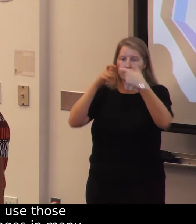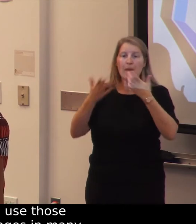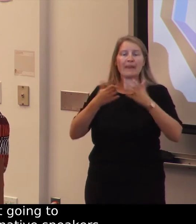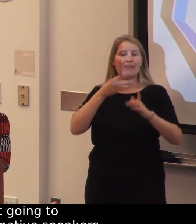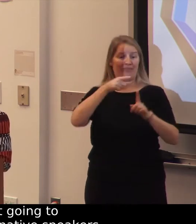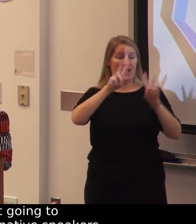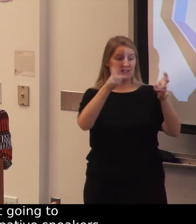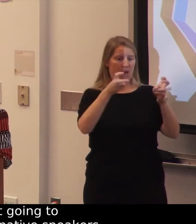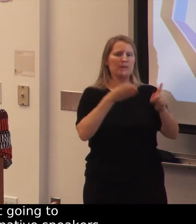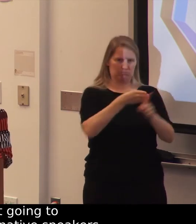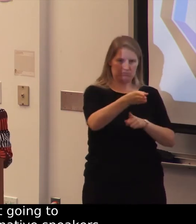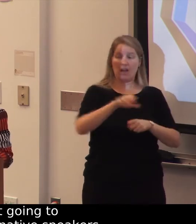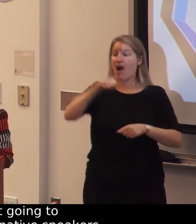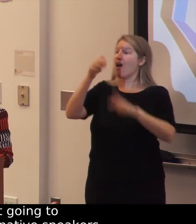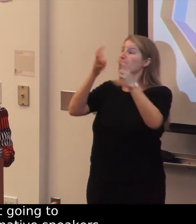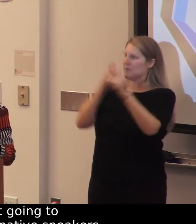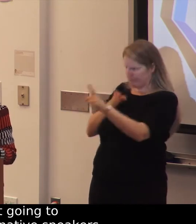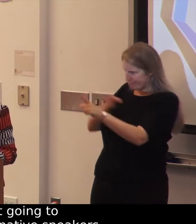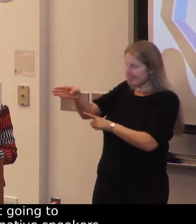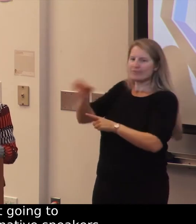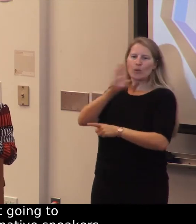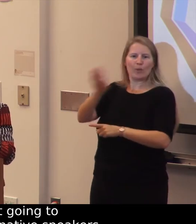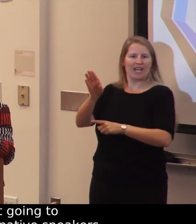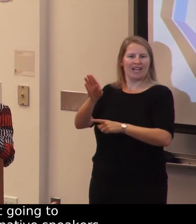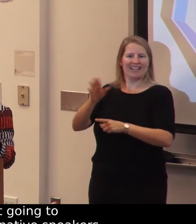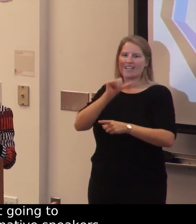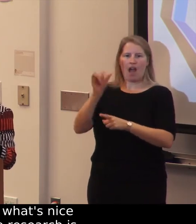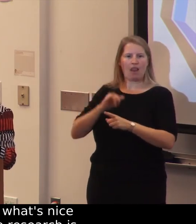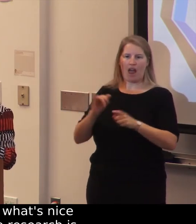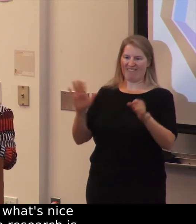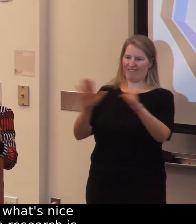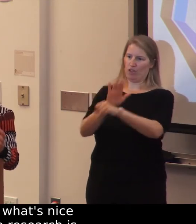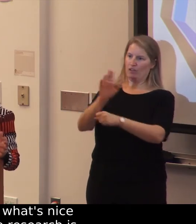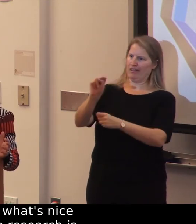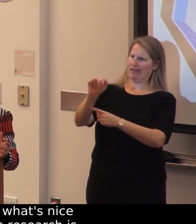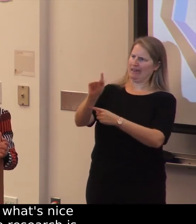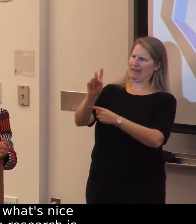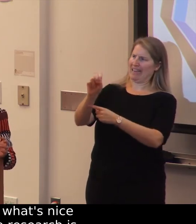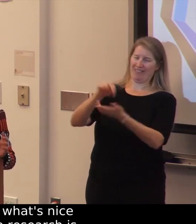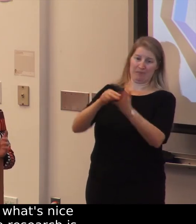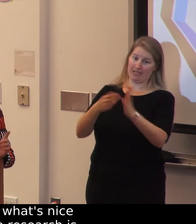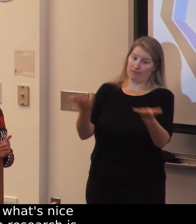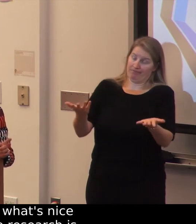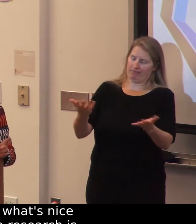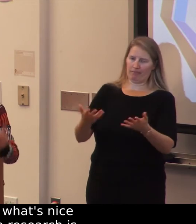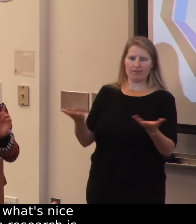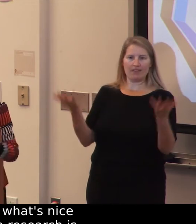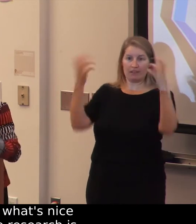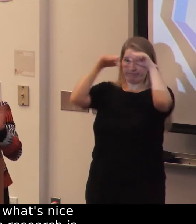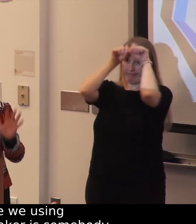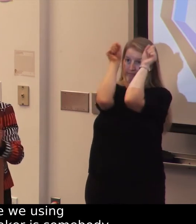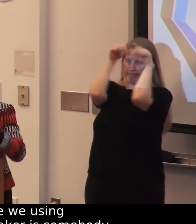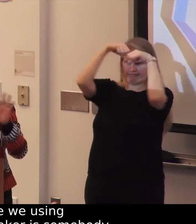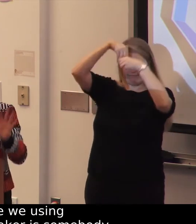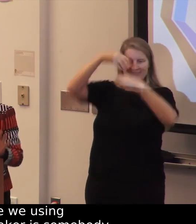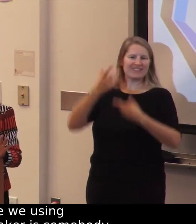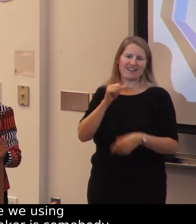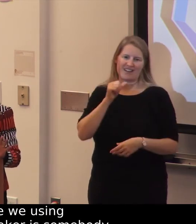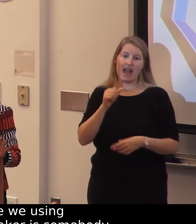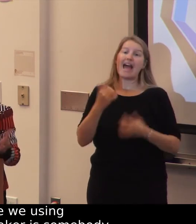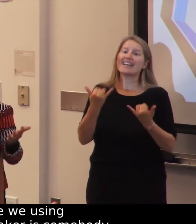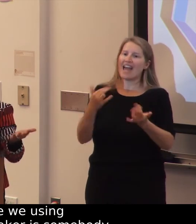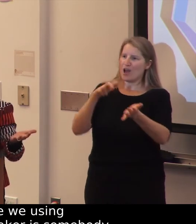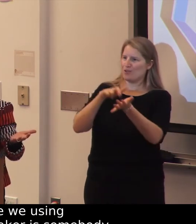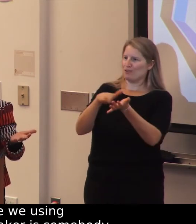right? But they're not going to be those two native speakers, whatever that means, in one. Right? And what's nice is that the research is now killing the